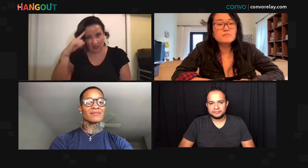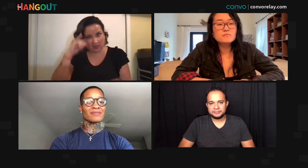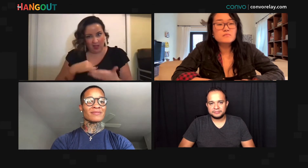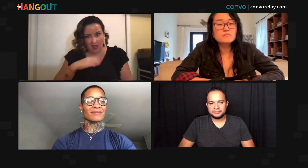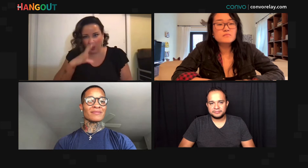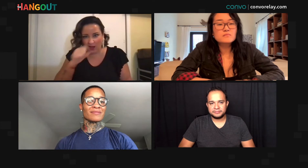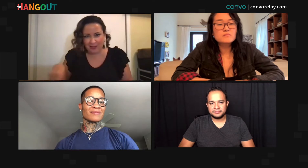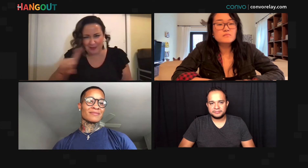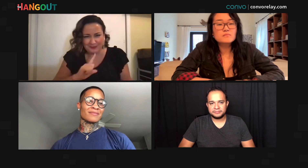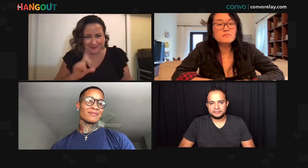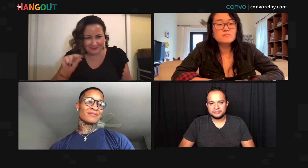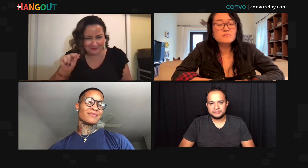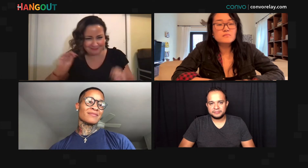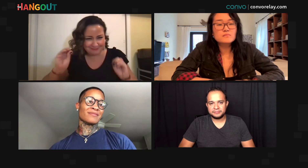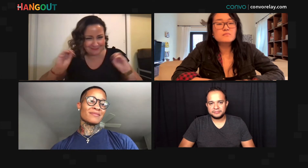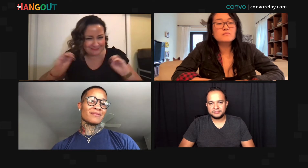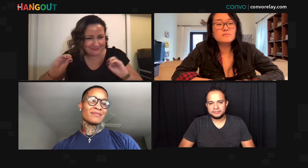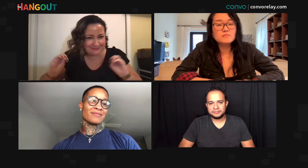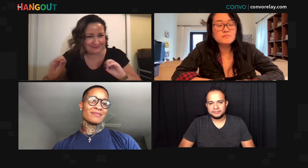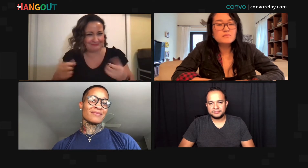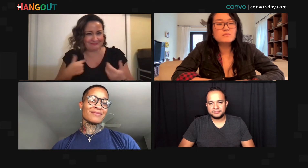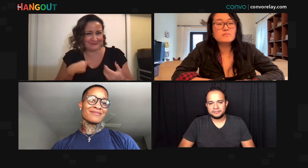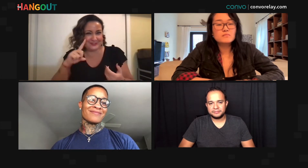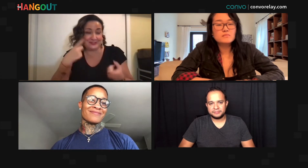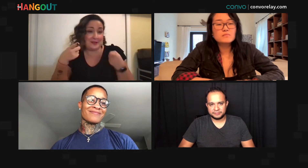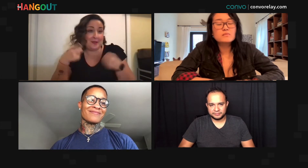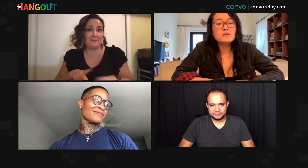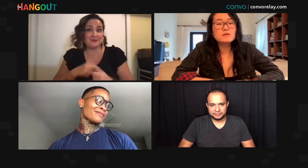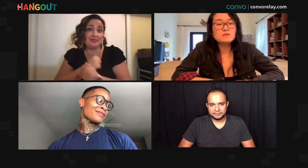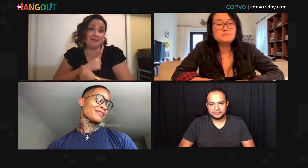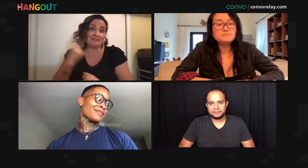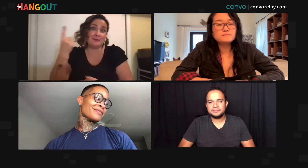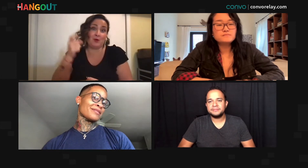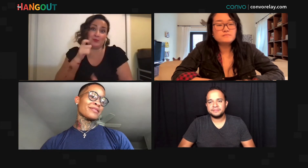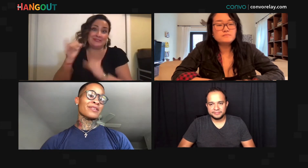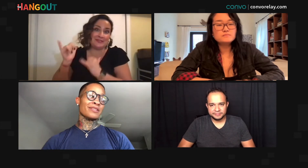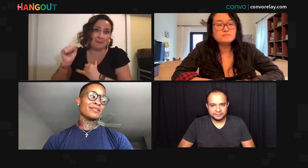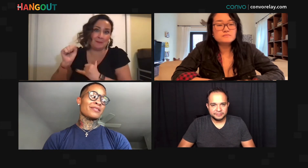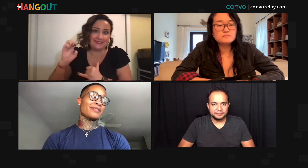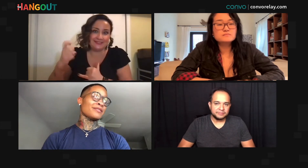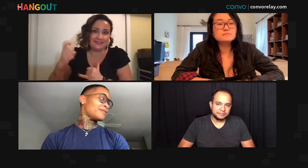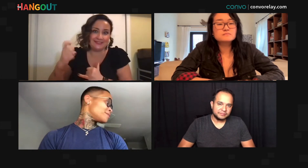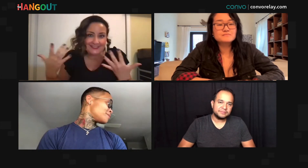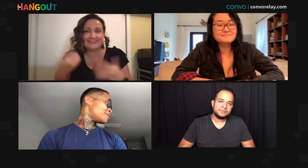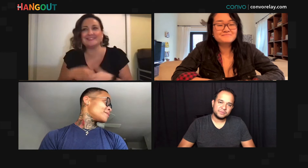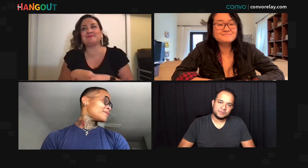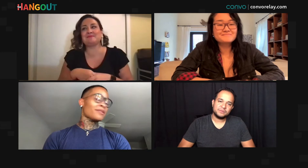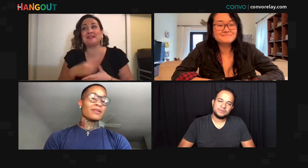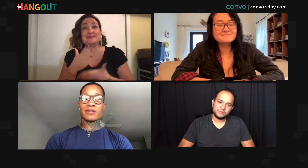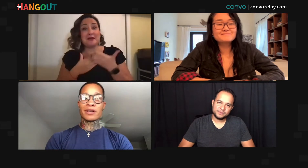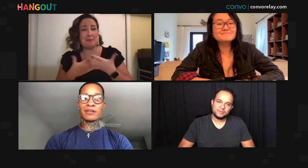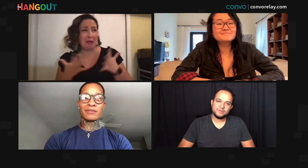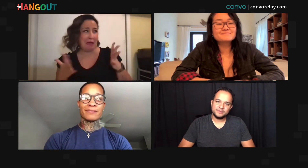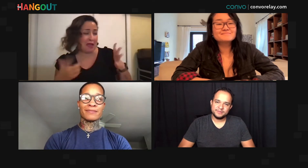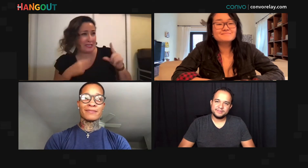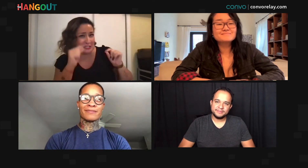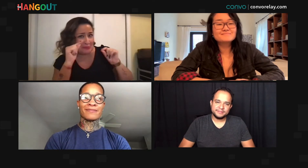girlfriends. I was worried what they would think of me, but they were very accepting. They're like, "Oh, well, you just happen to love someone of the same